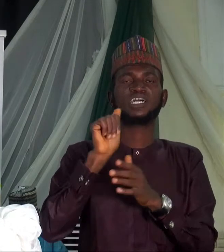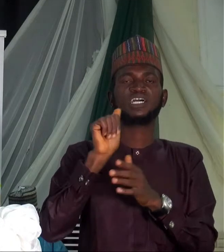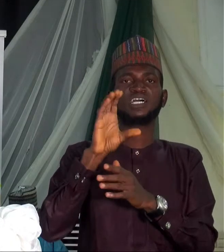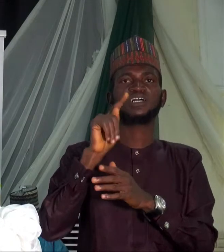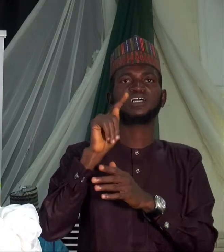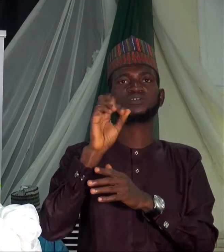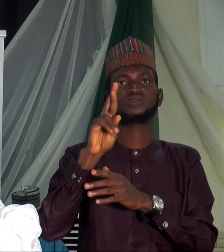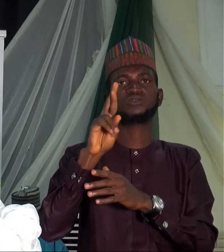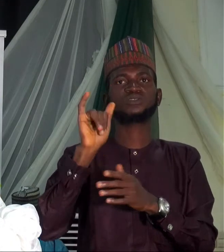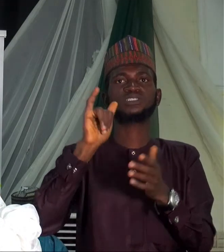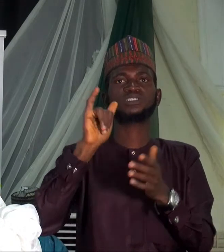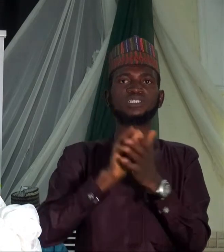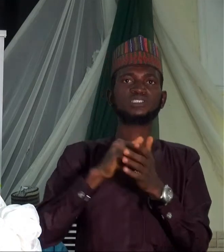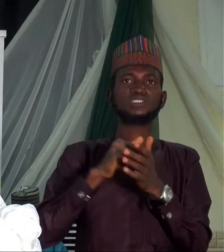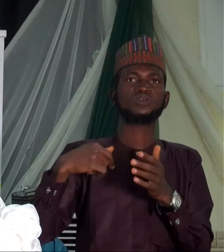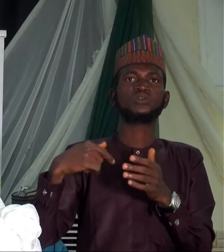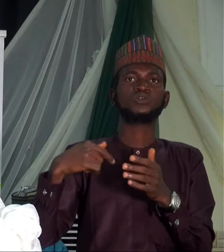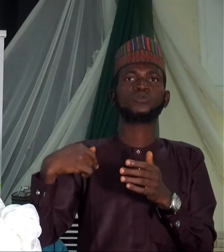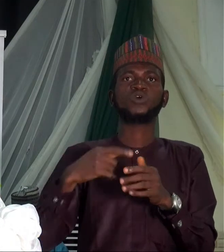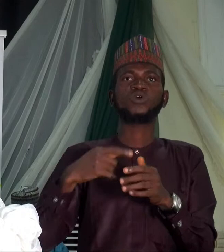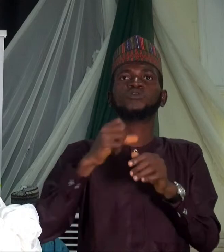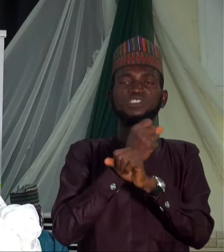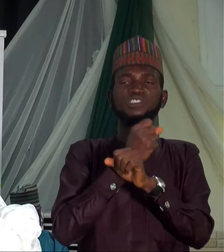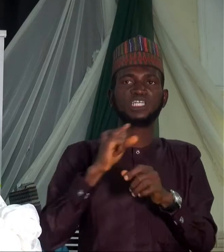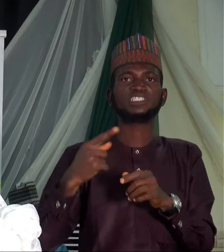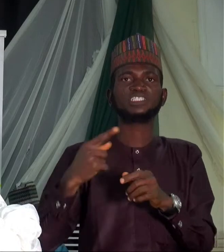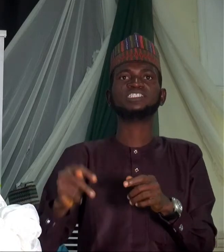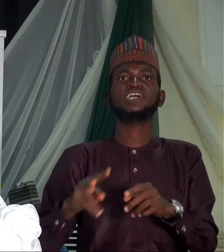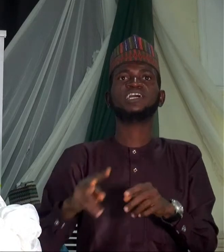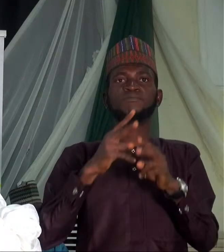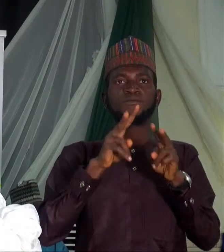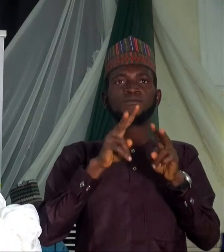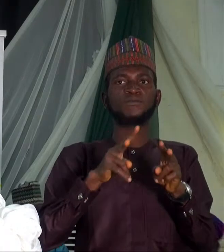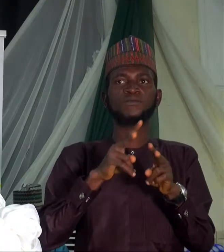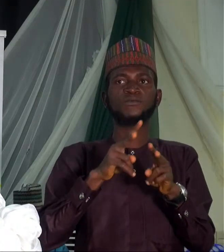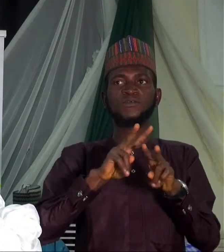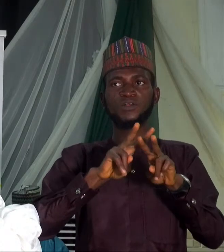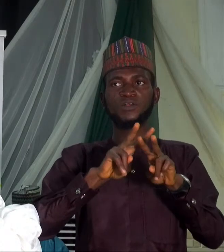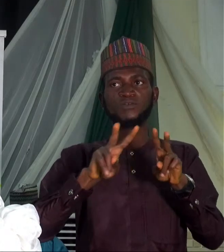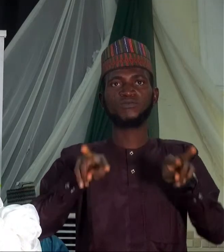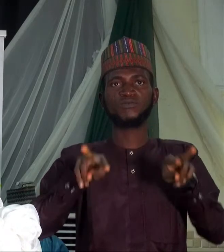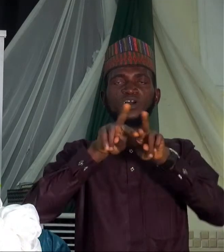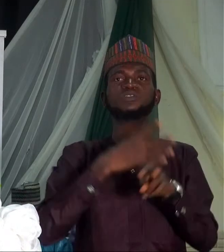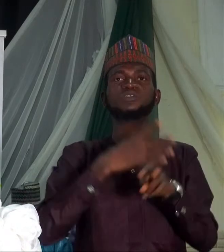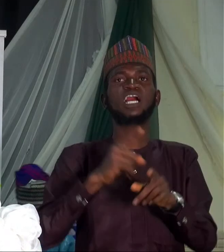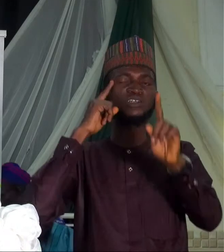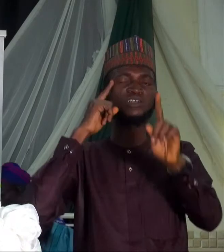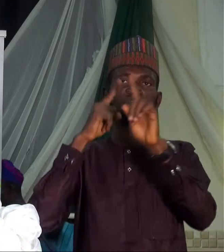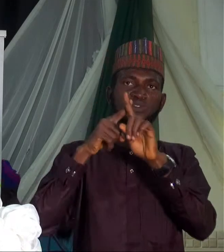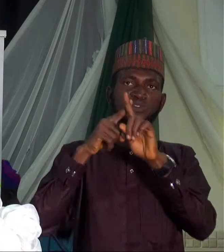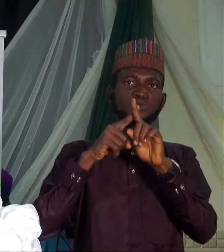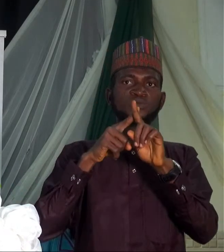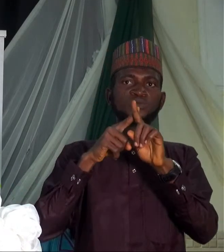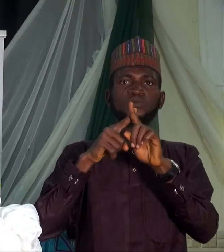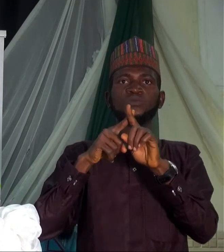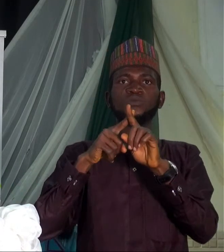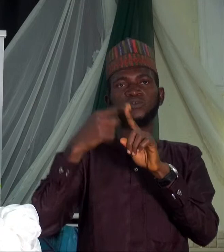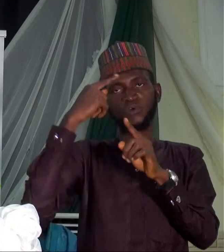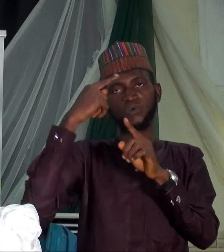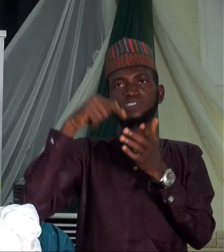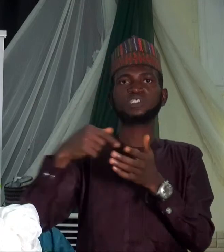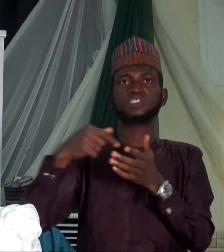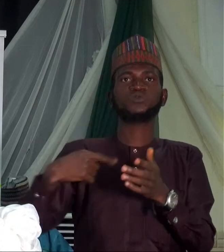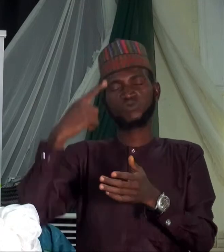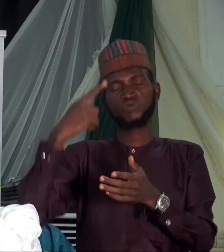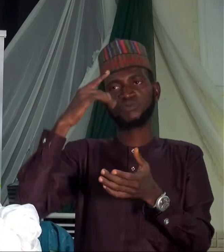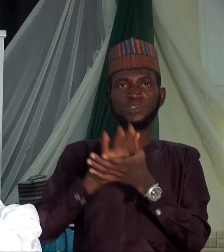based on shared value and goals. For this, we believe, makes for